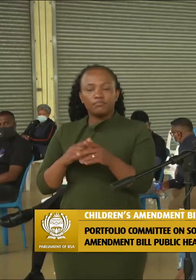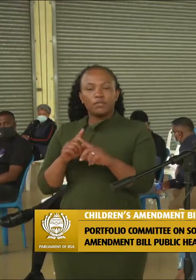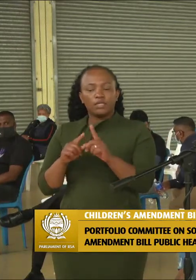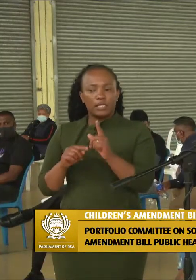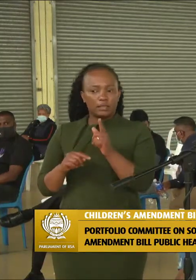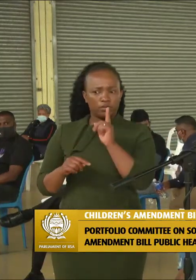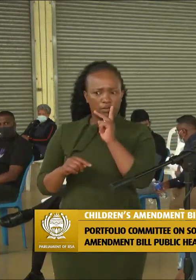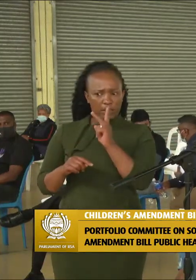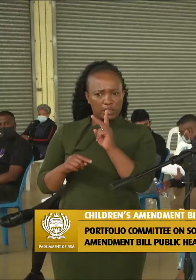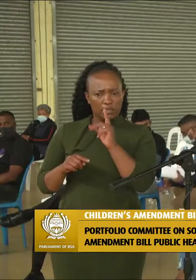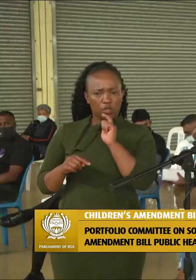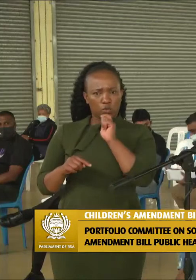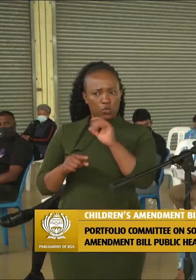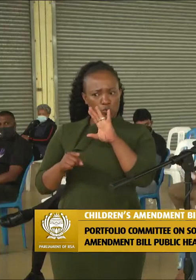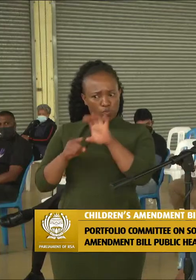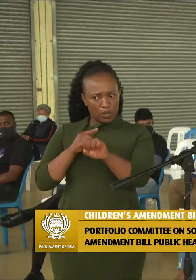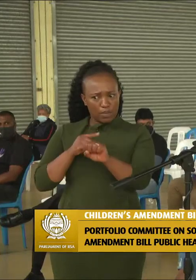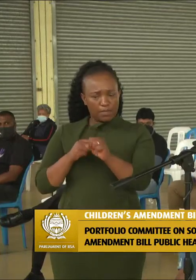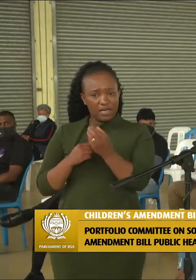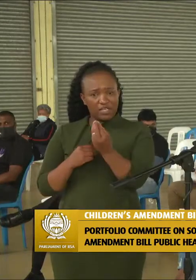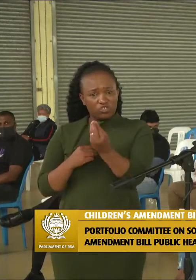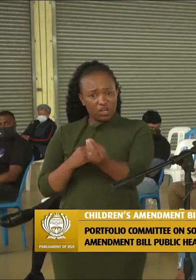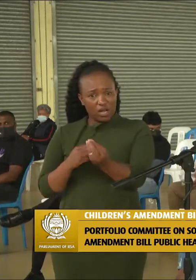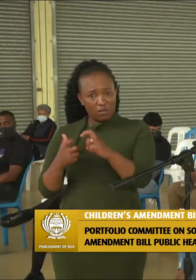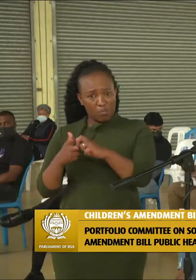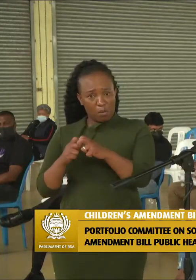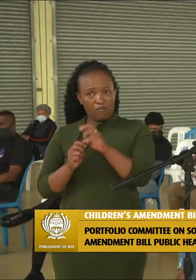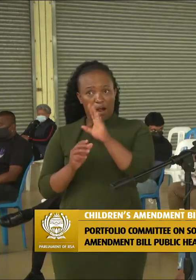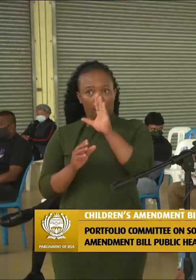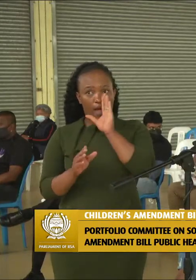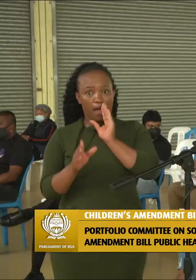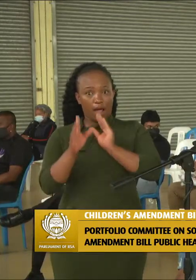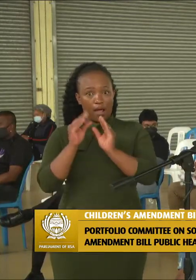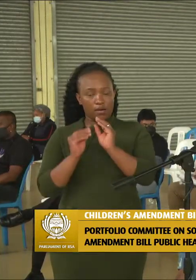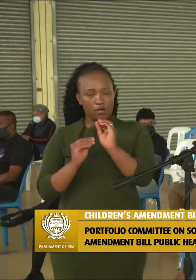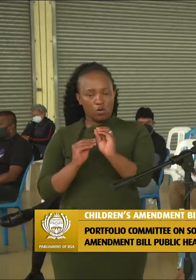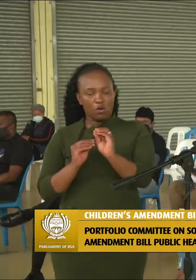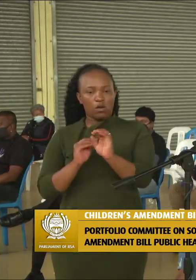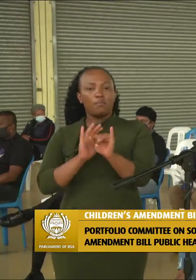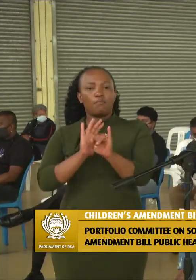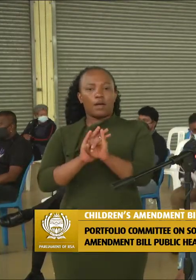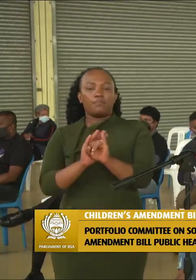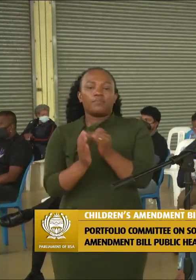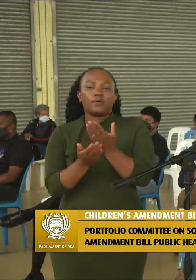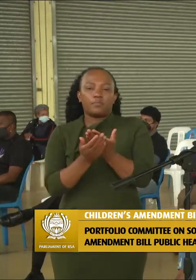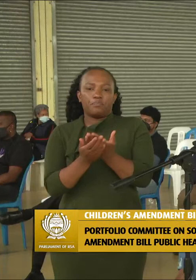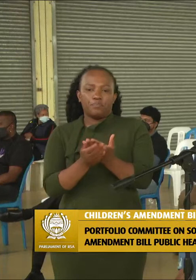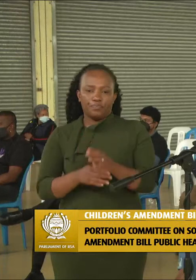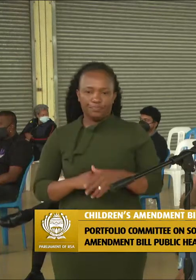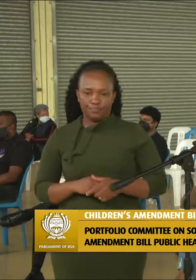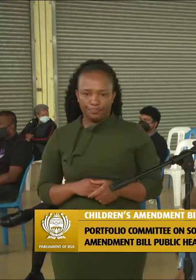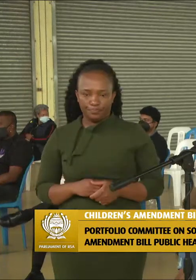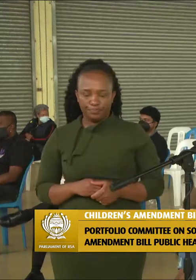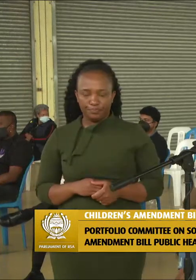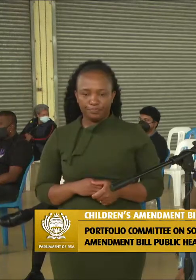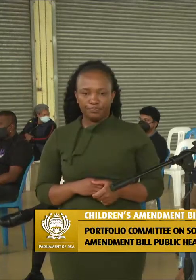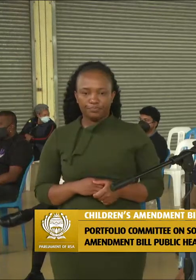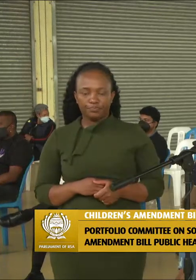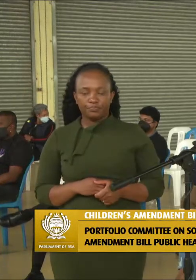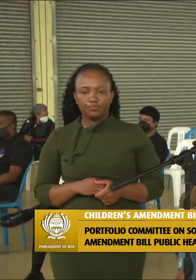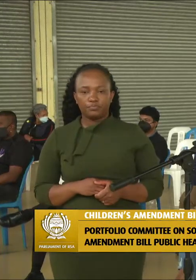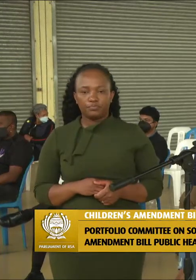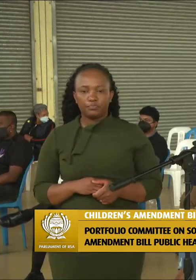ngempela ukuthi lo mntwana uyislow learner. The Department of Education does this. When a child is a slow